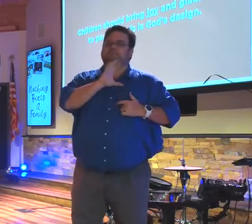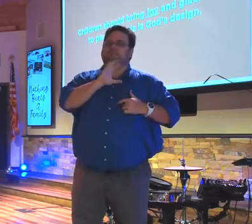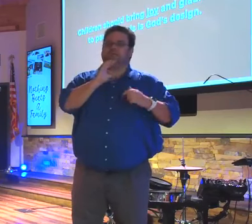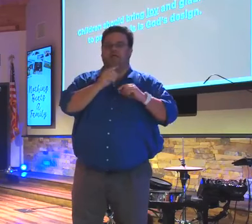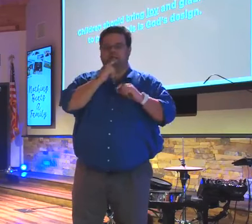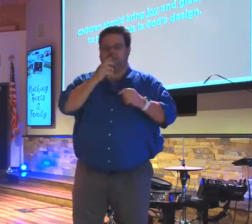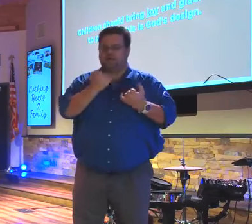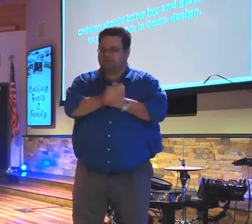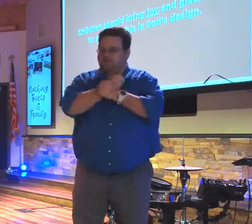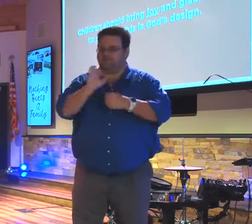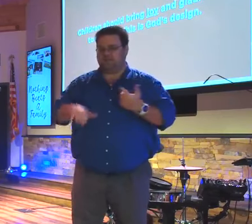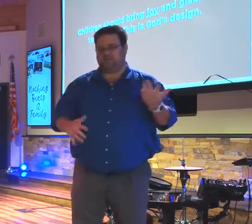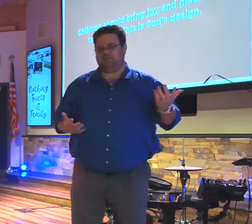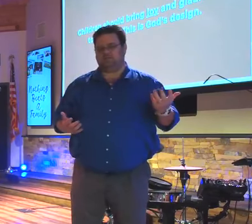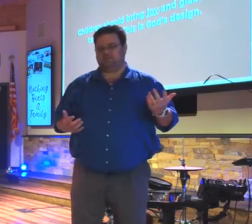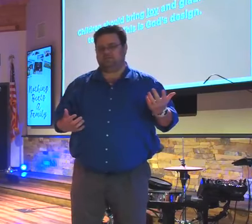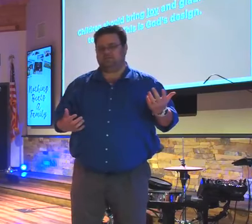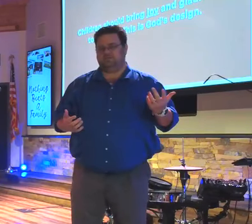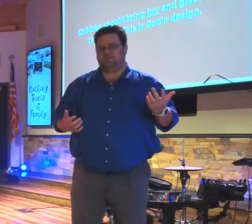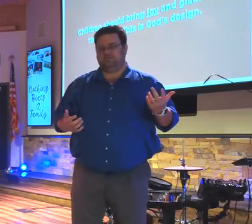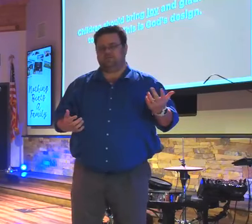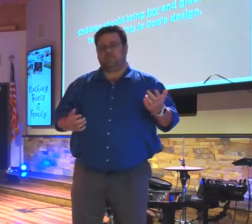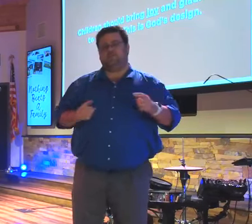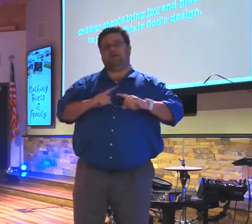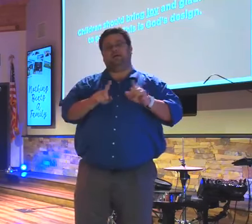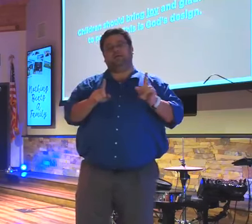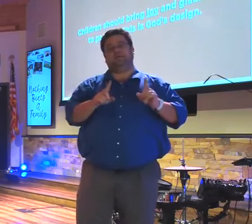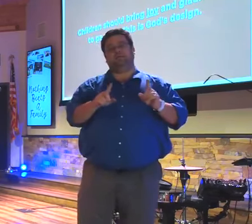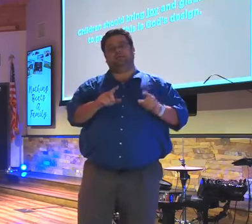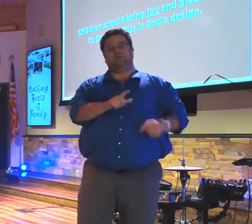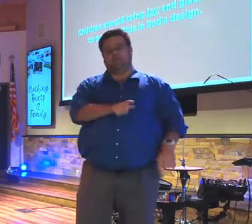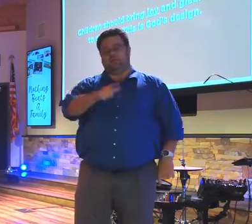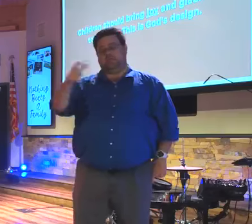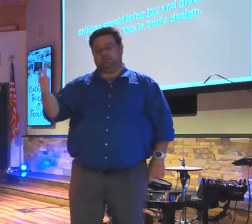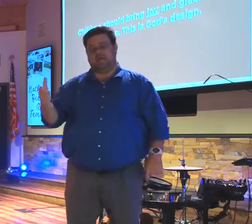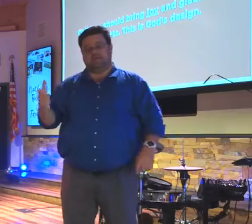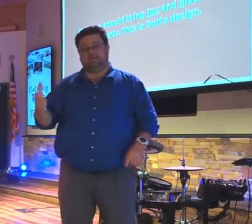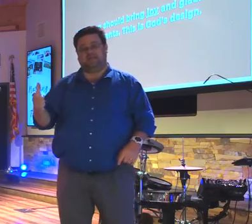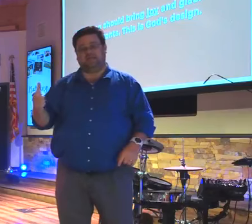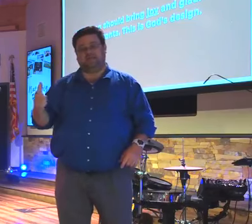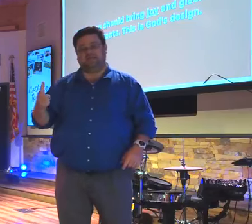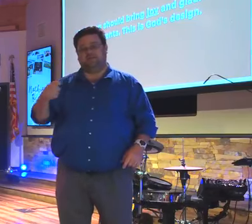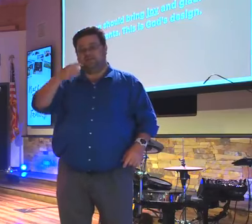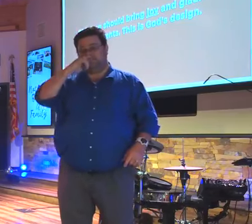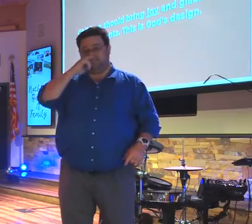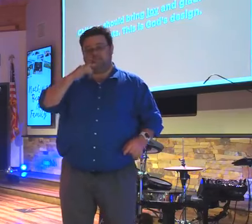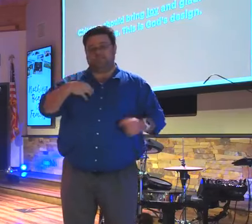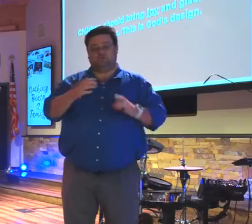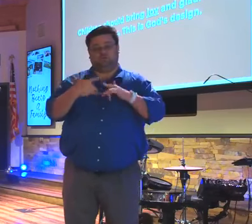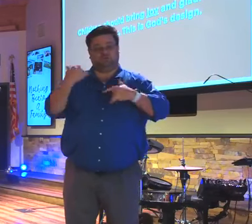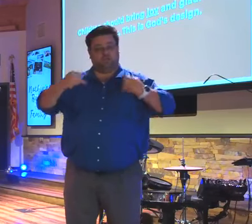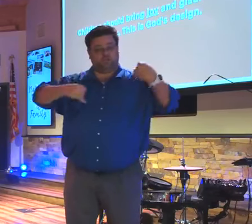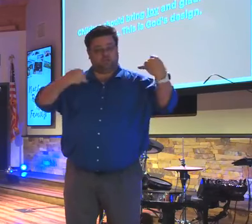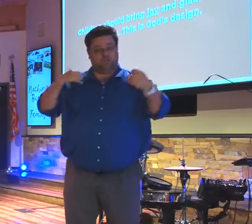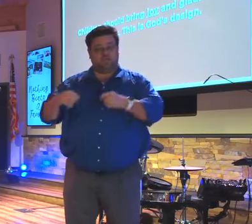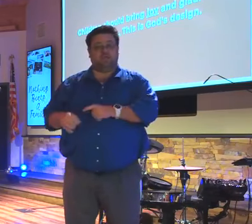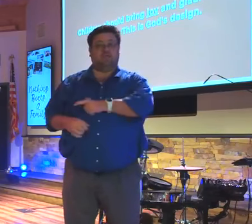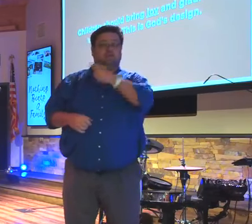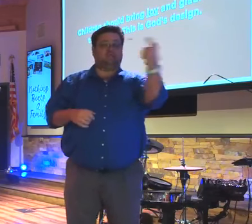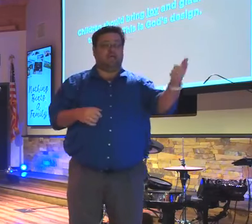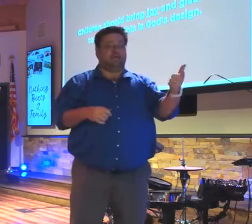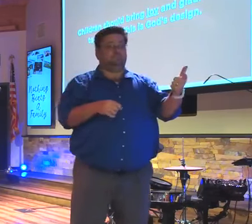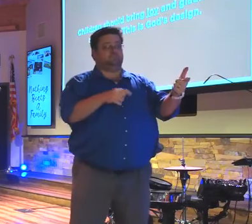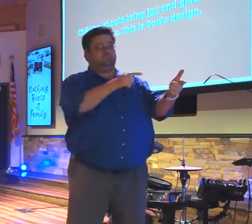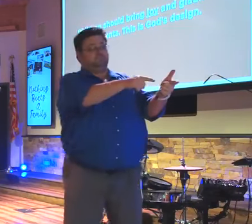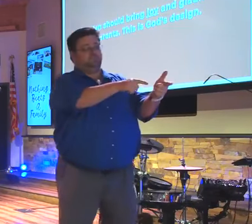embraced fatherhood. You know, the other side of the coin, though, of this, about kids bringing joy, the other side of the coin of